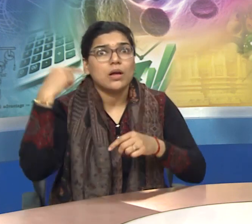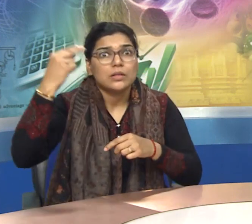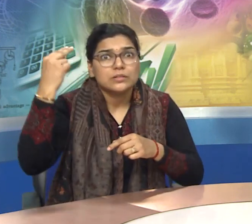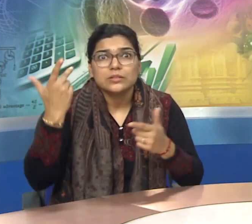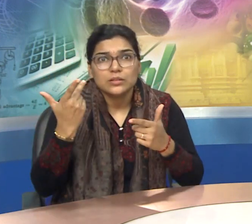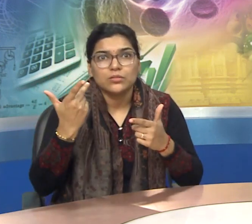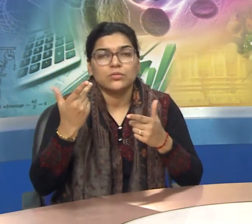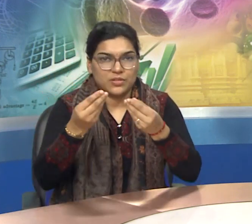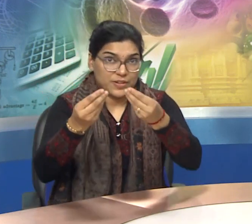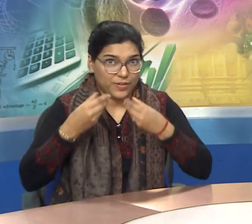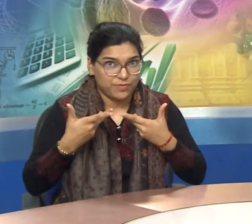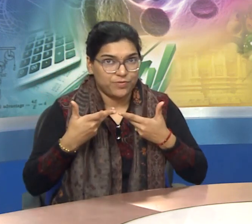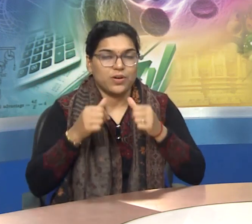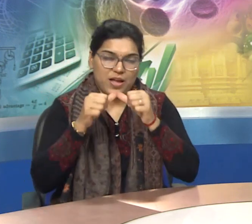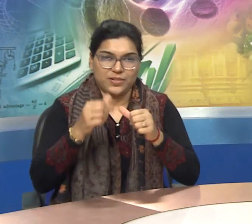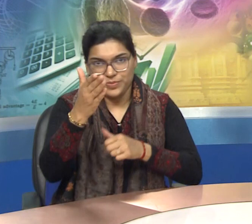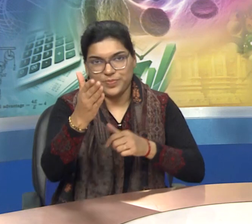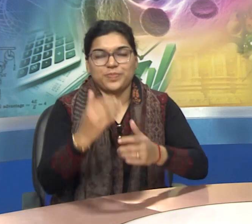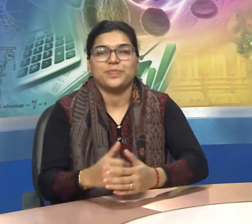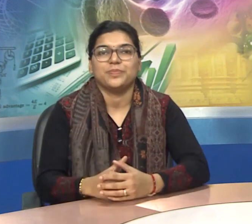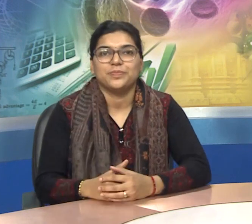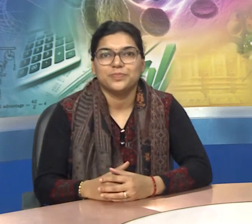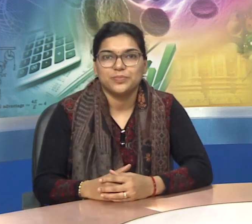Give the reasons for categorizing the libraries.